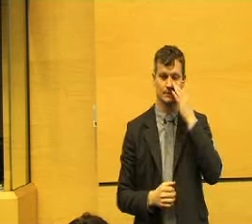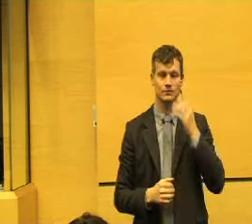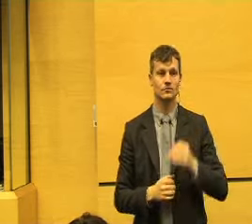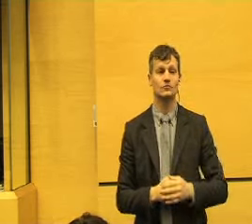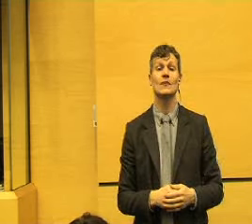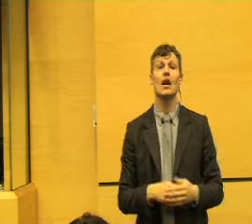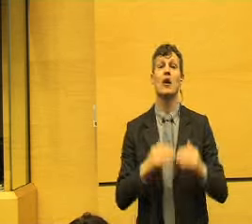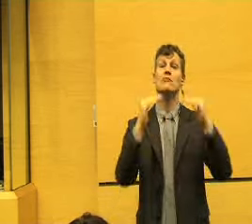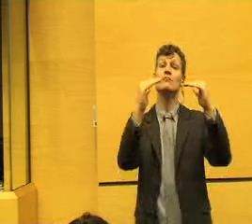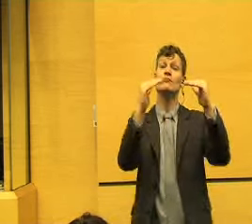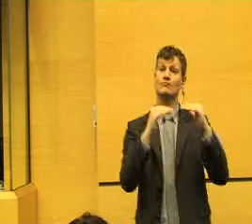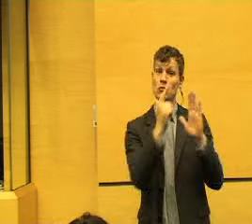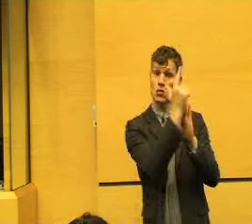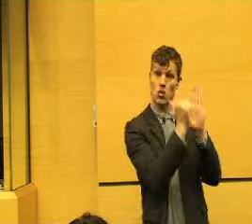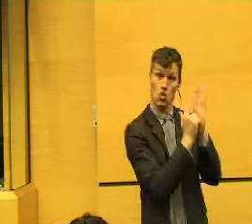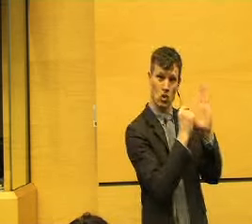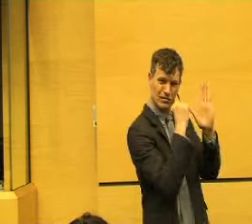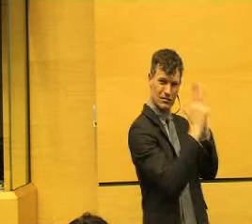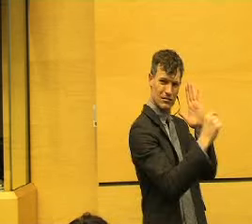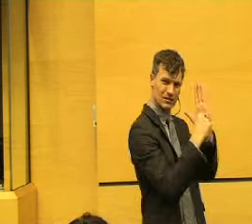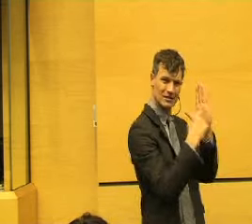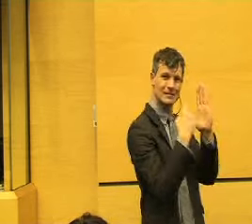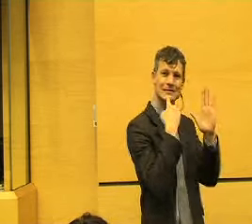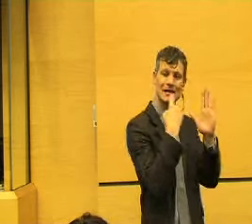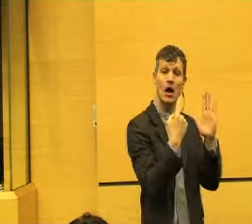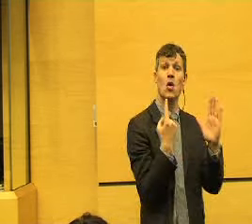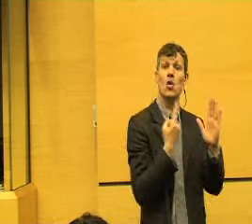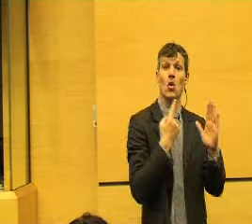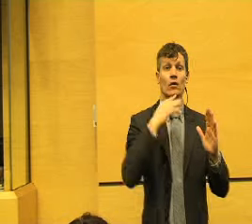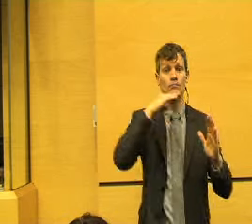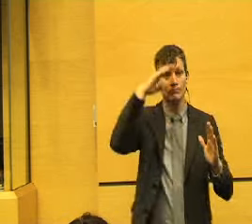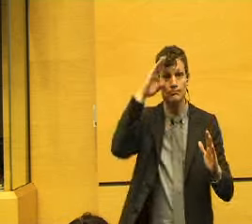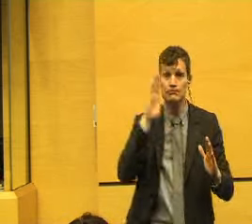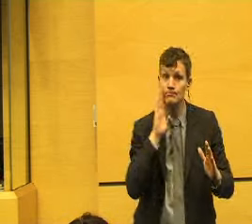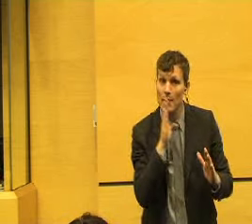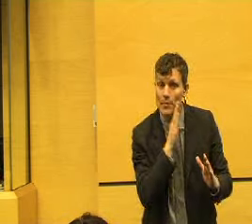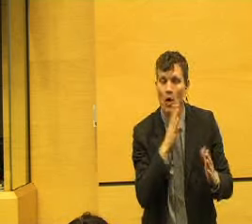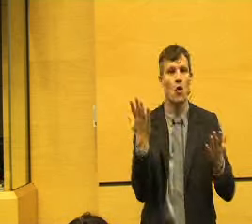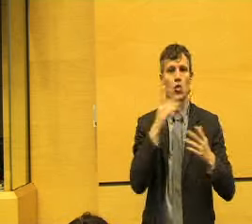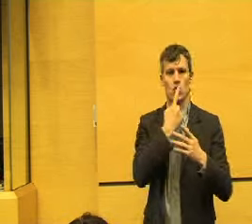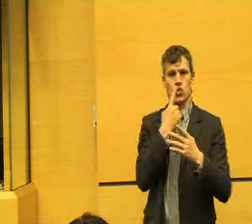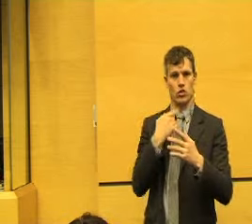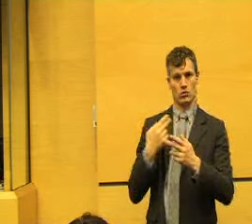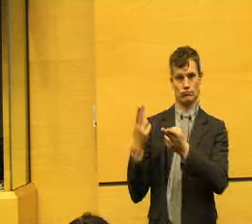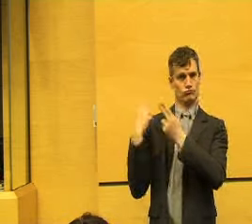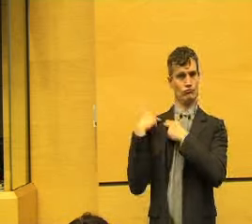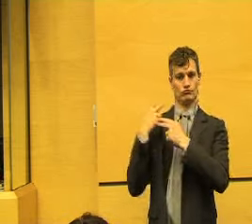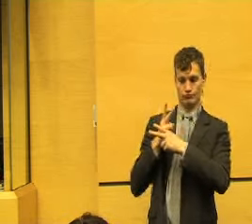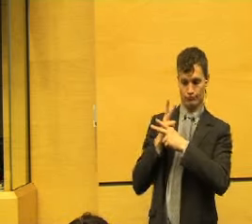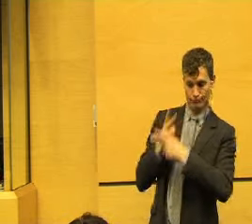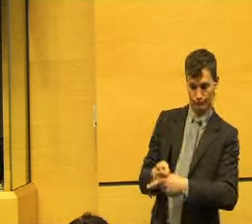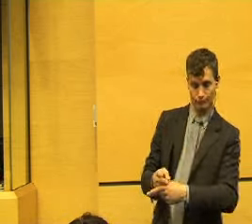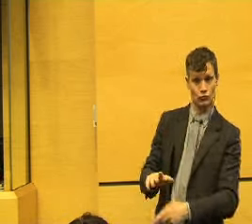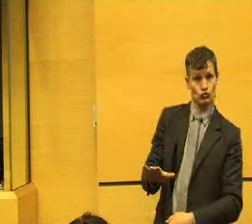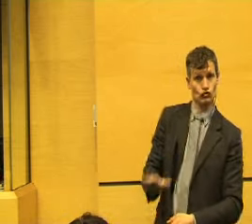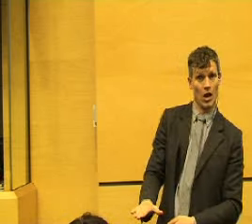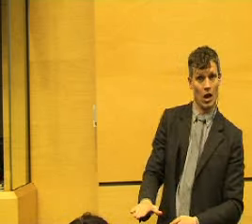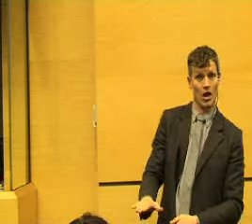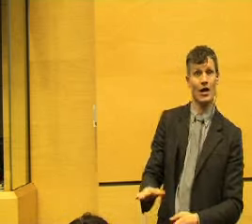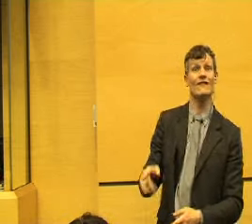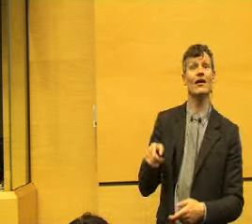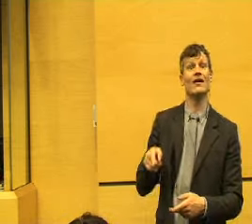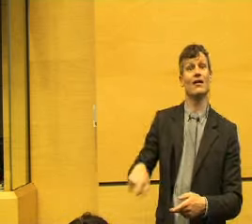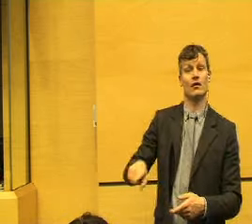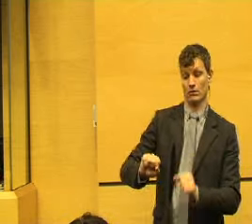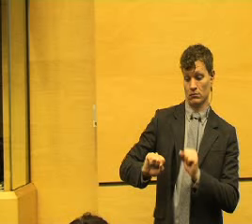of parents and caregivers in the abandonment of a child with the intention of not